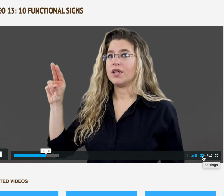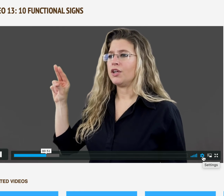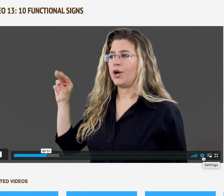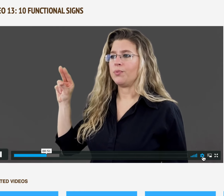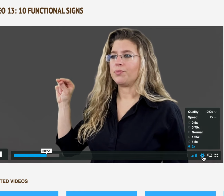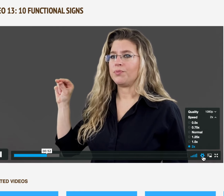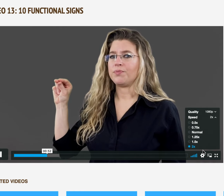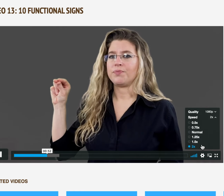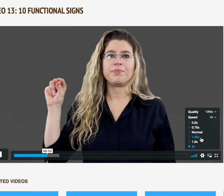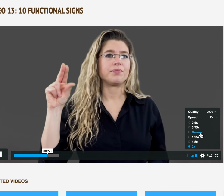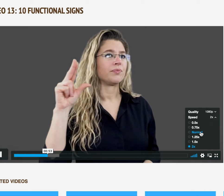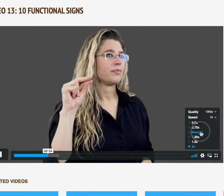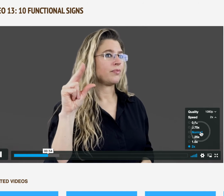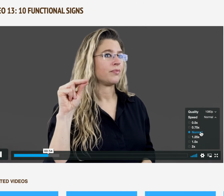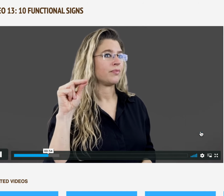whatever fits your needs.